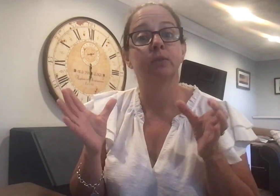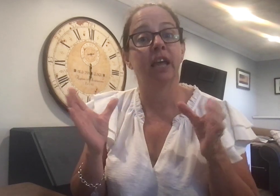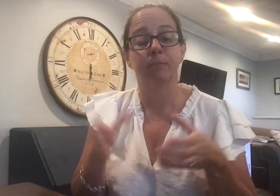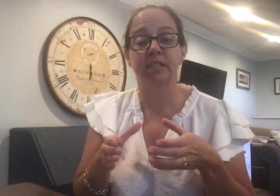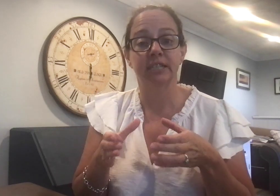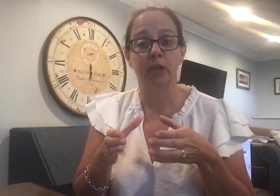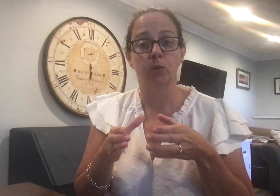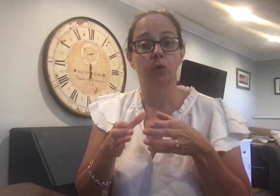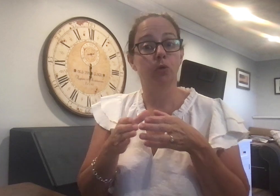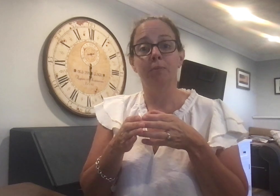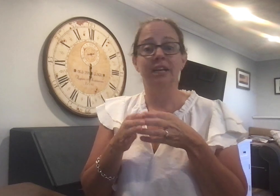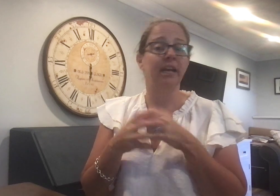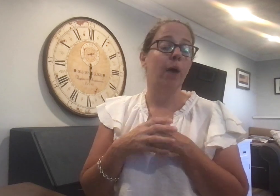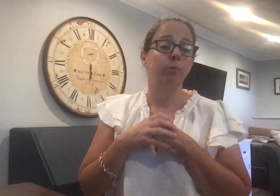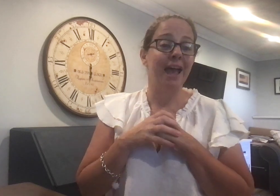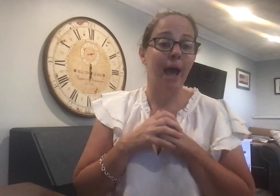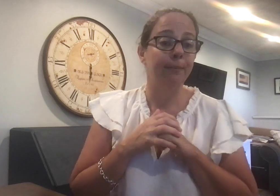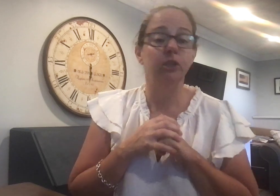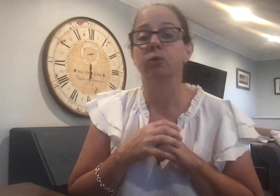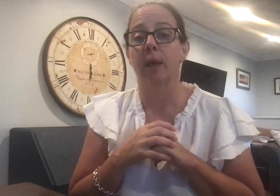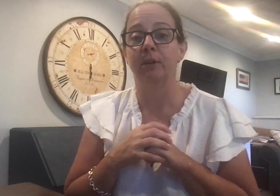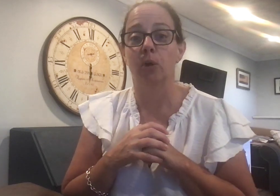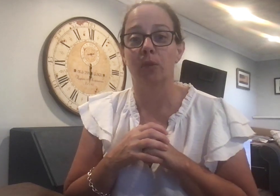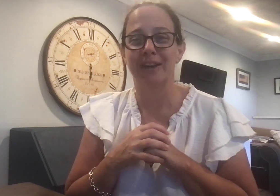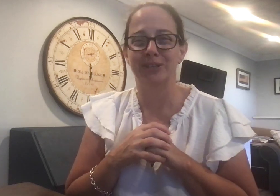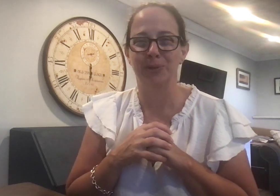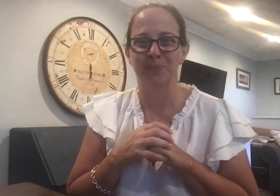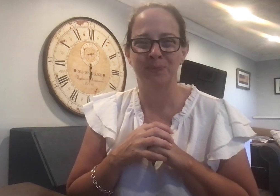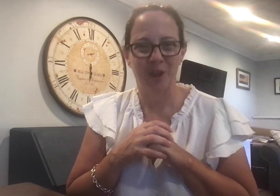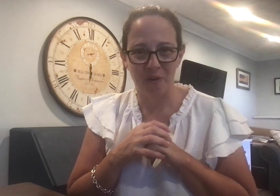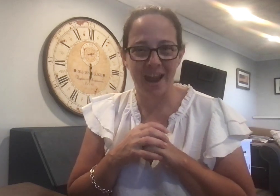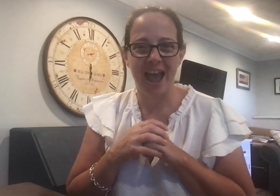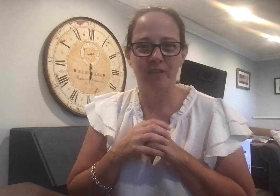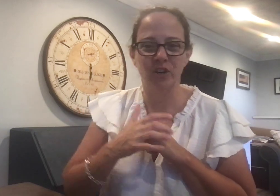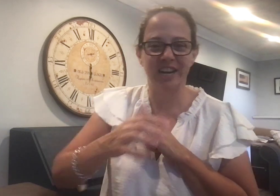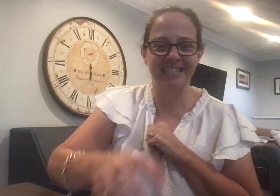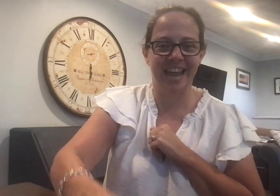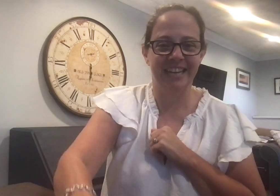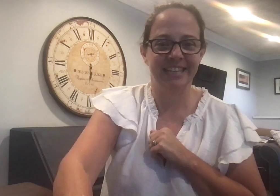would like me to schedule a Zoom meeting, I would be happy to. Let me know that too. All right, have a great day.